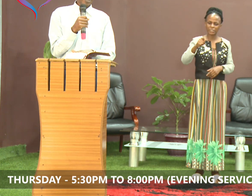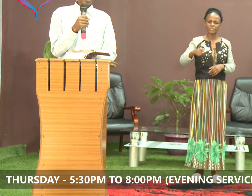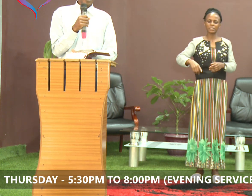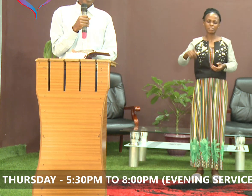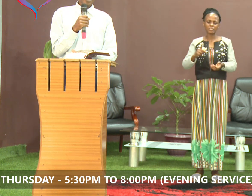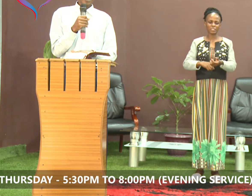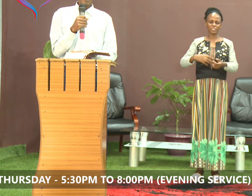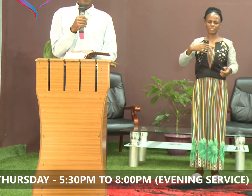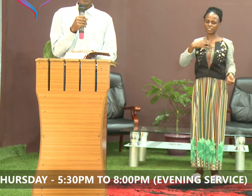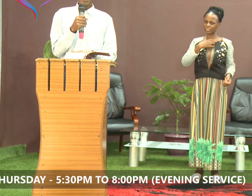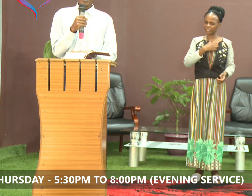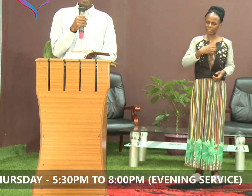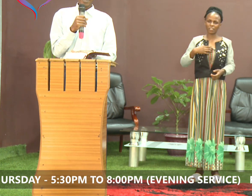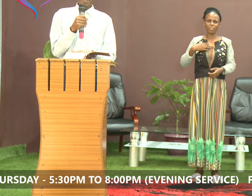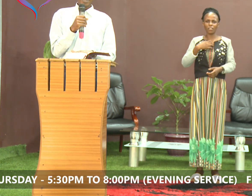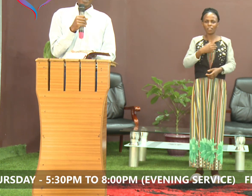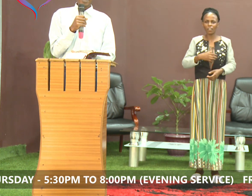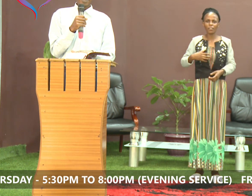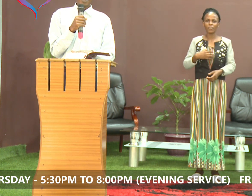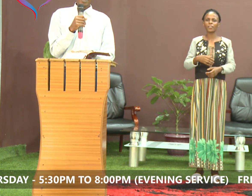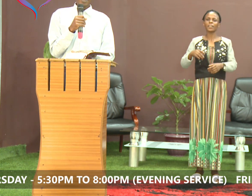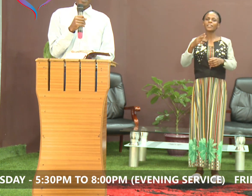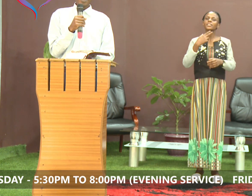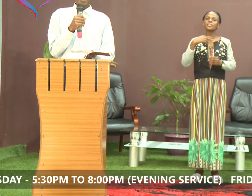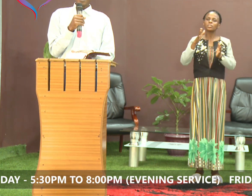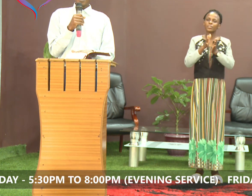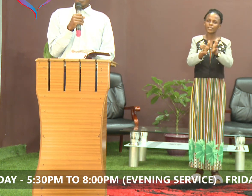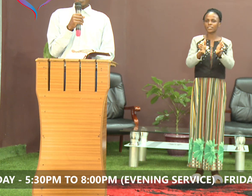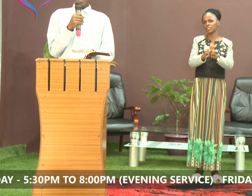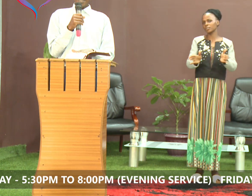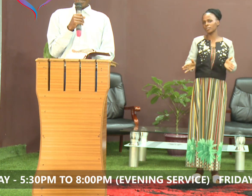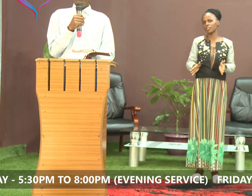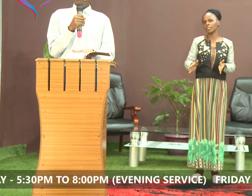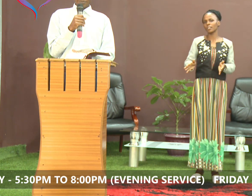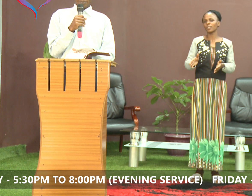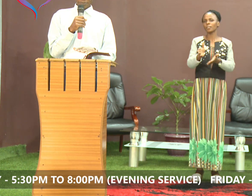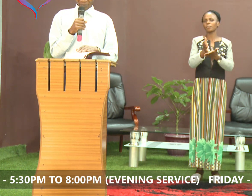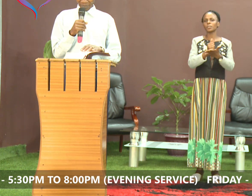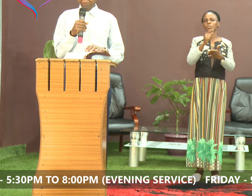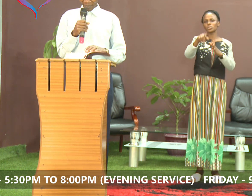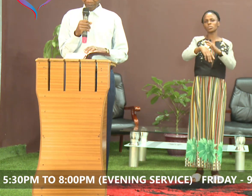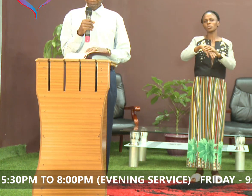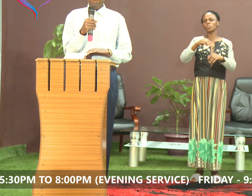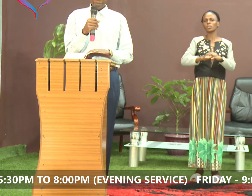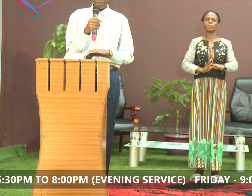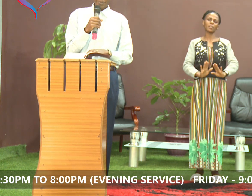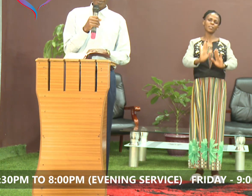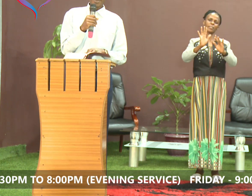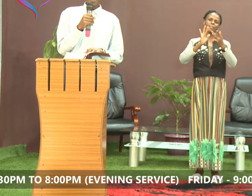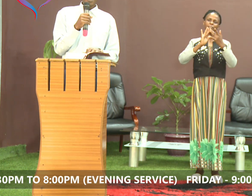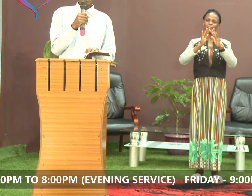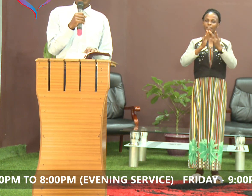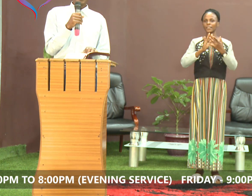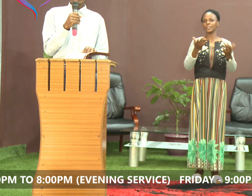nyo, because trust wajimenya, tova kuchi, ku internet. Obero uko full time, newekwe kama onso ndo mtu wajano,